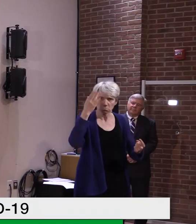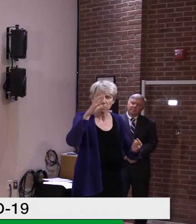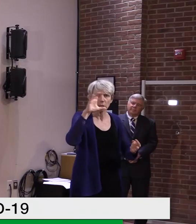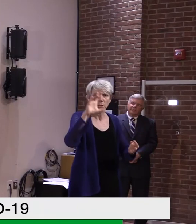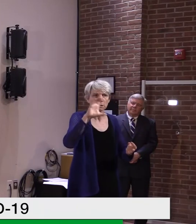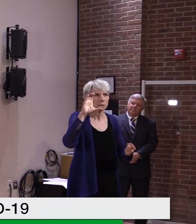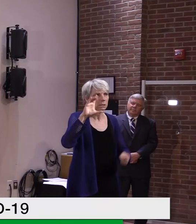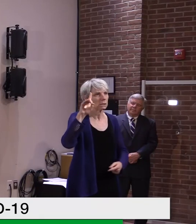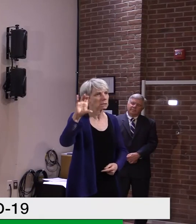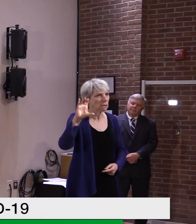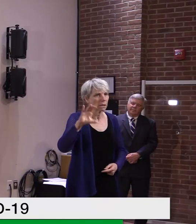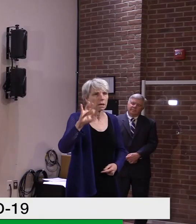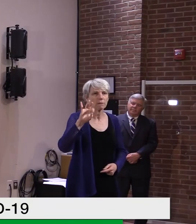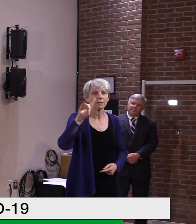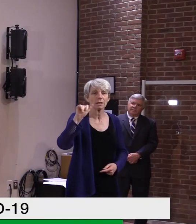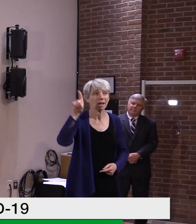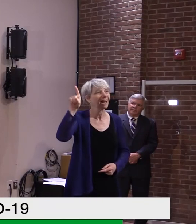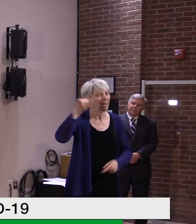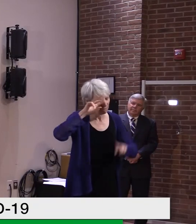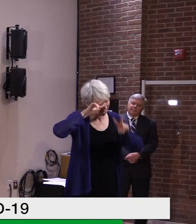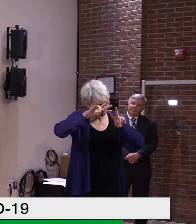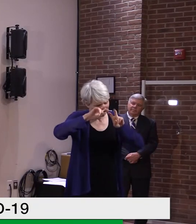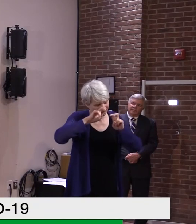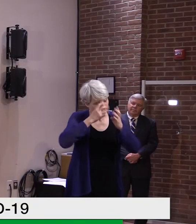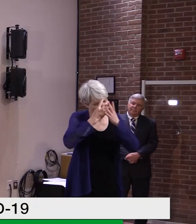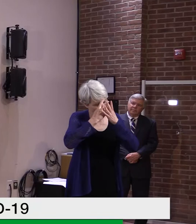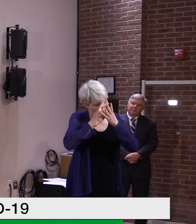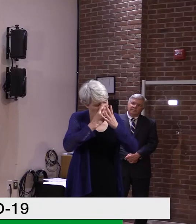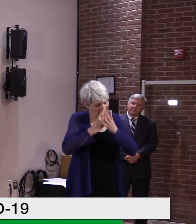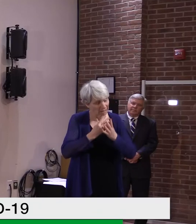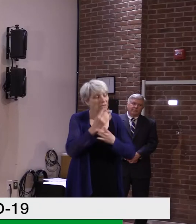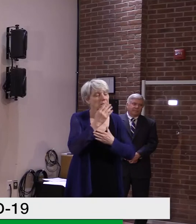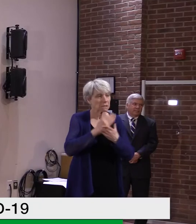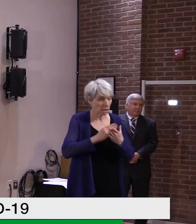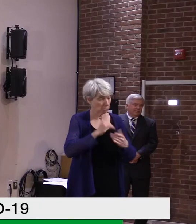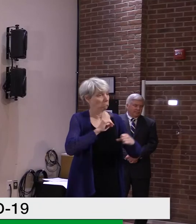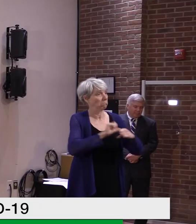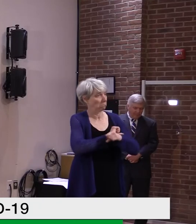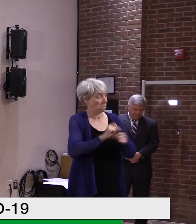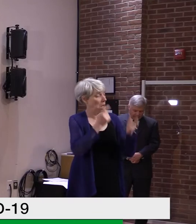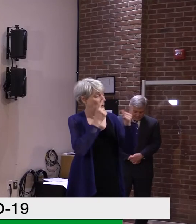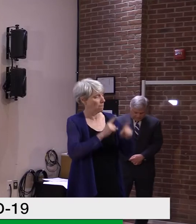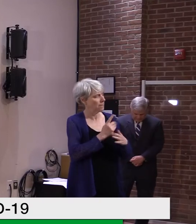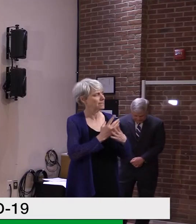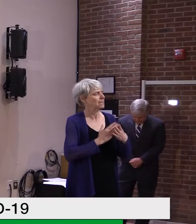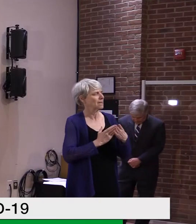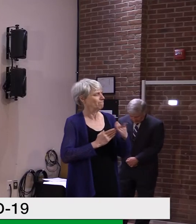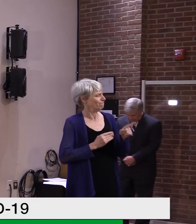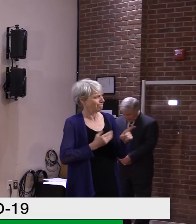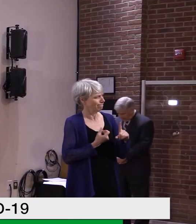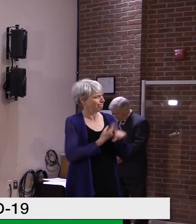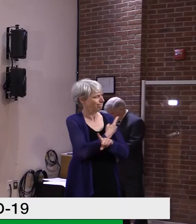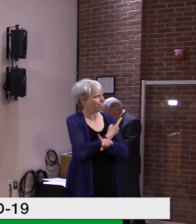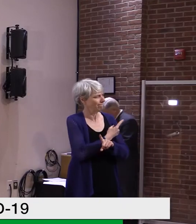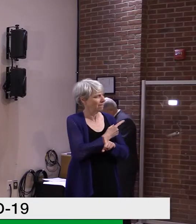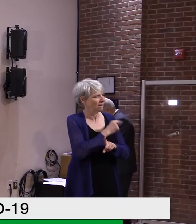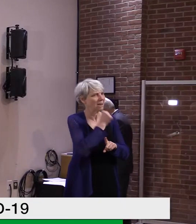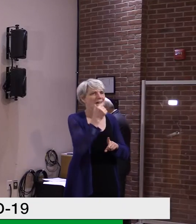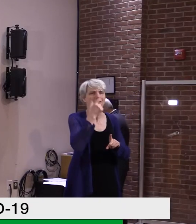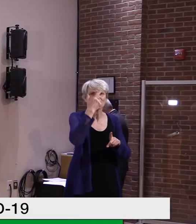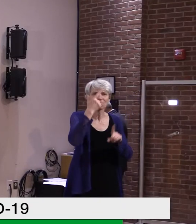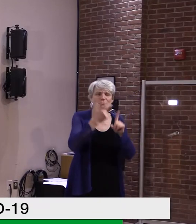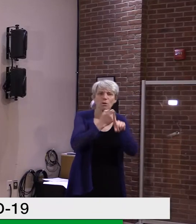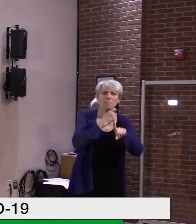FDA. And that's a very time-consuming, lengthy process because they want to encourage